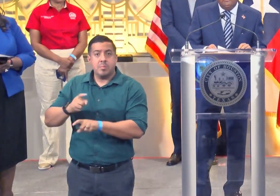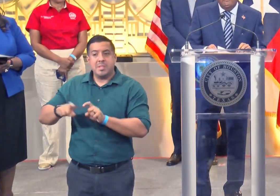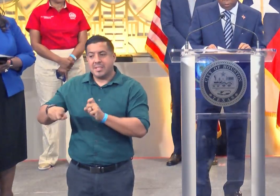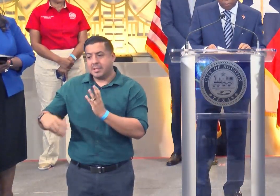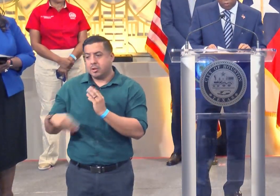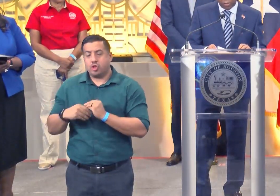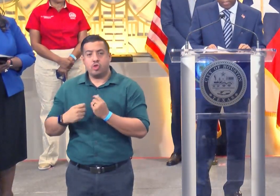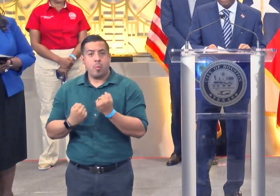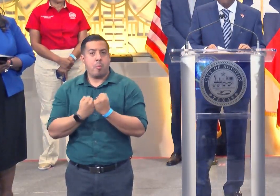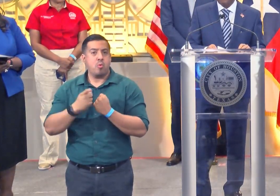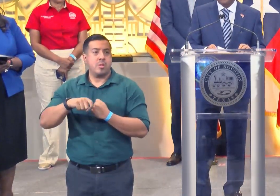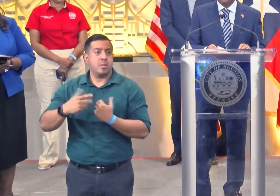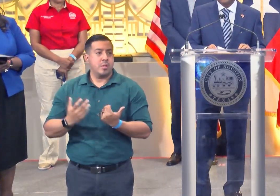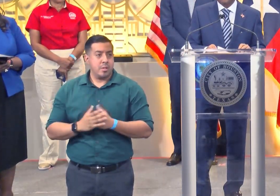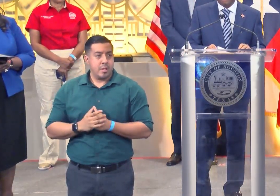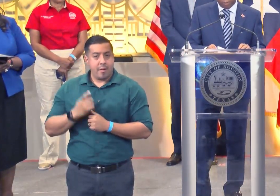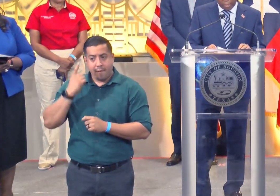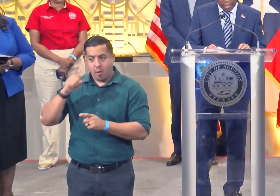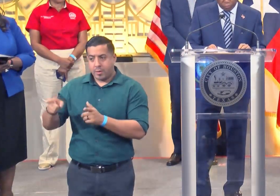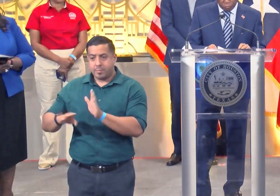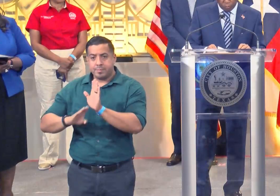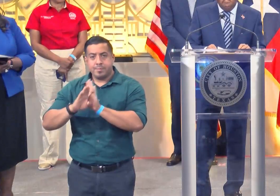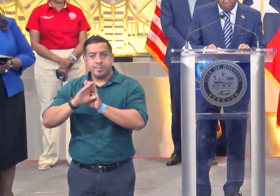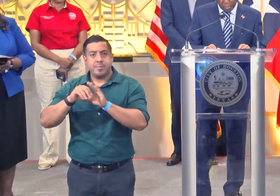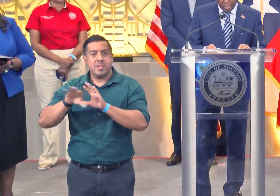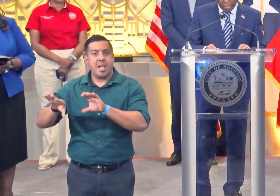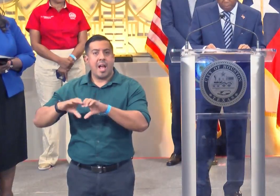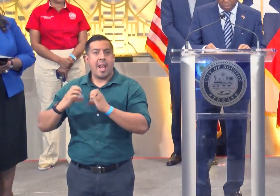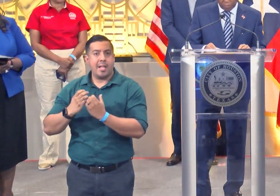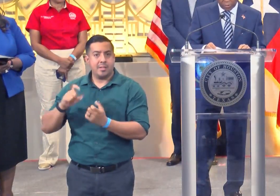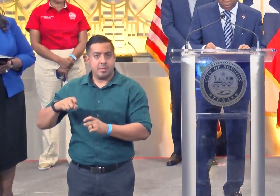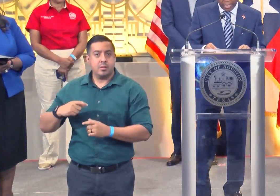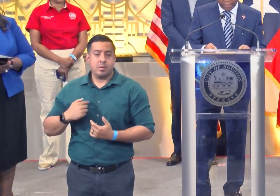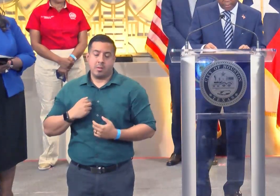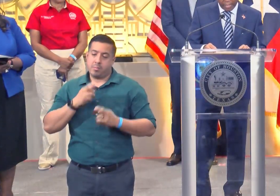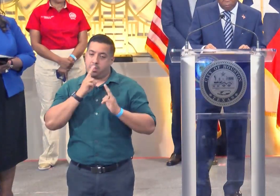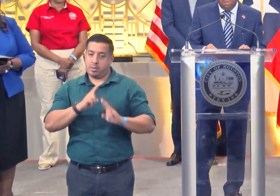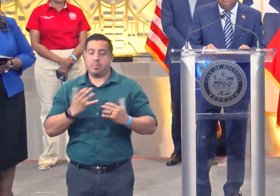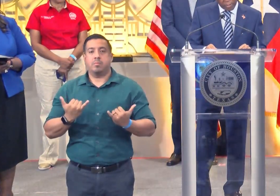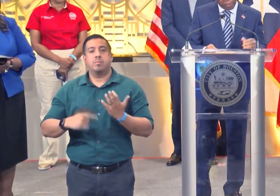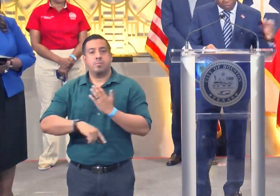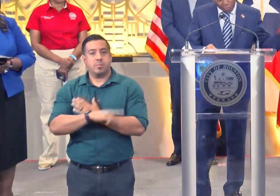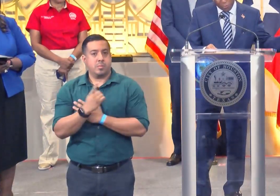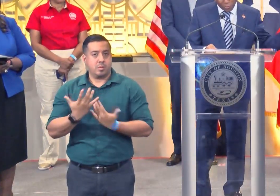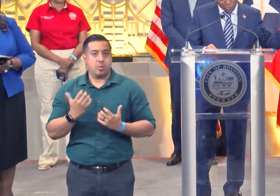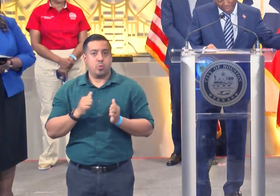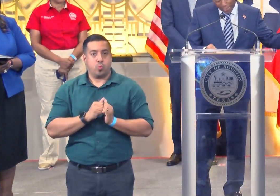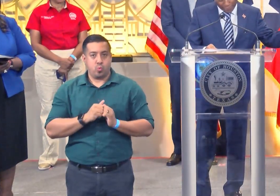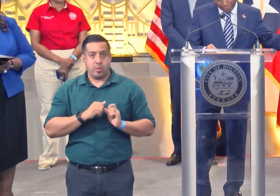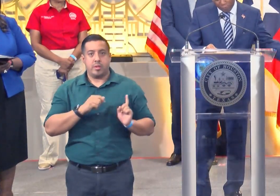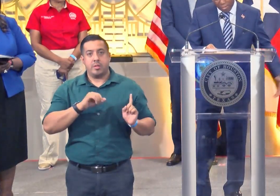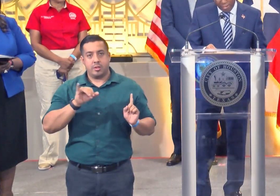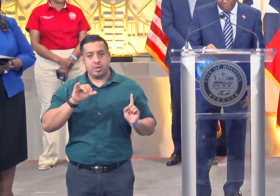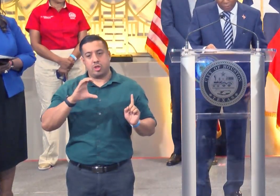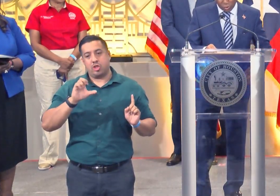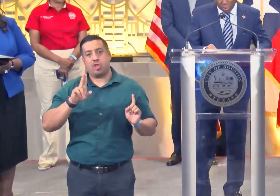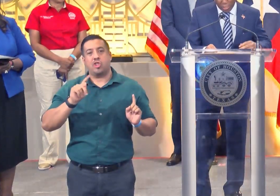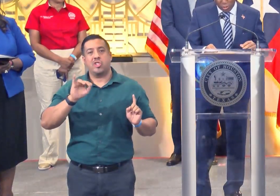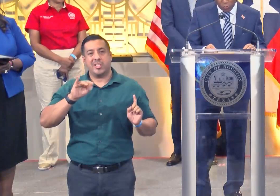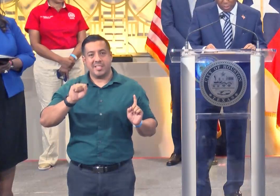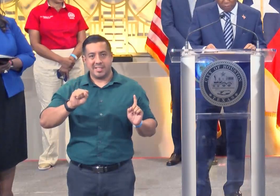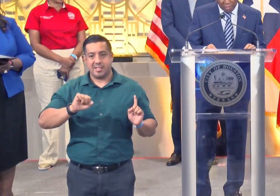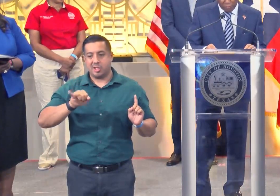additional support to help them excel in the classroom. And I'm honored to stand today with Curtis Jackson and